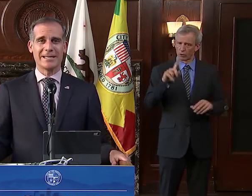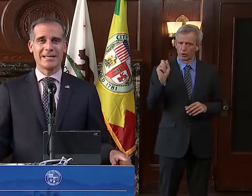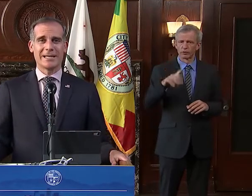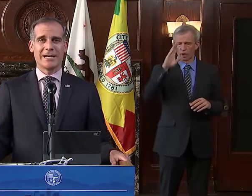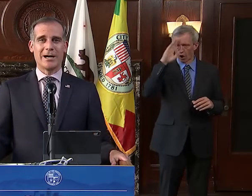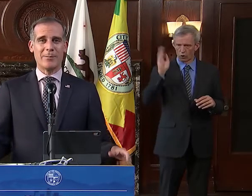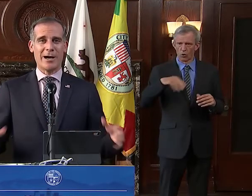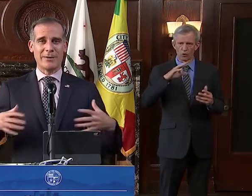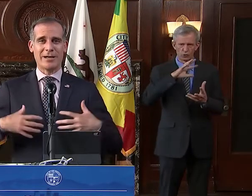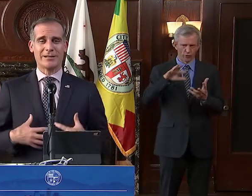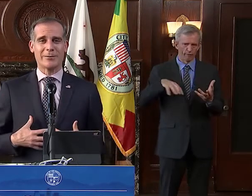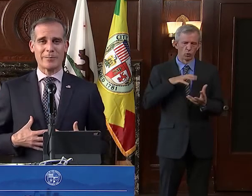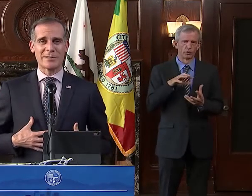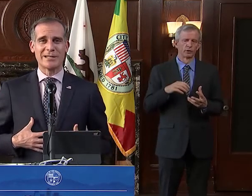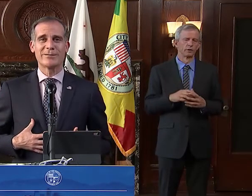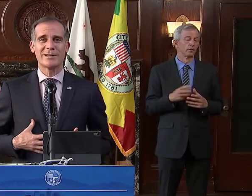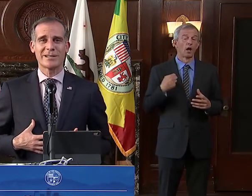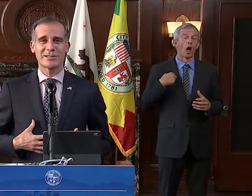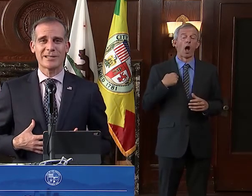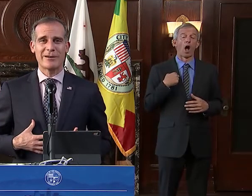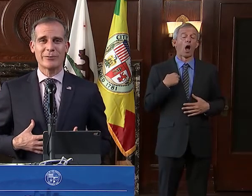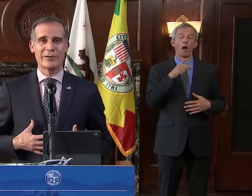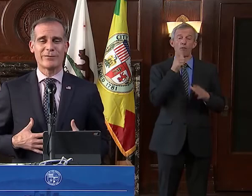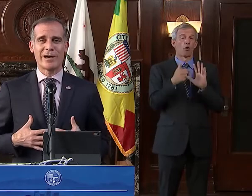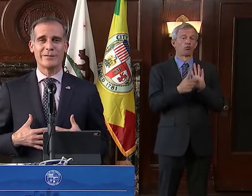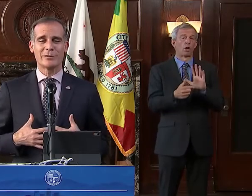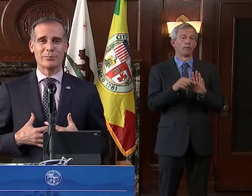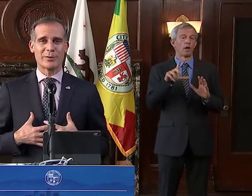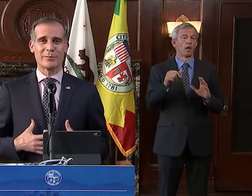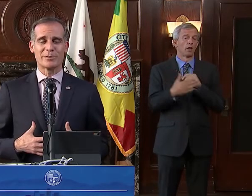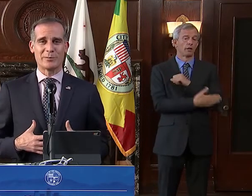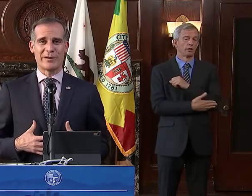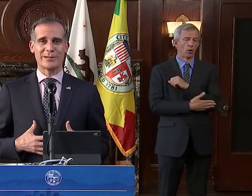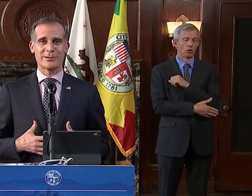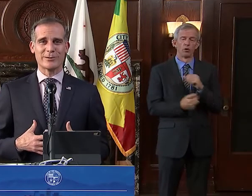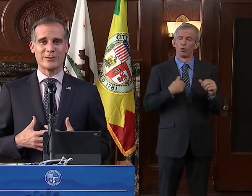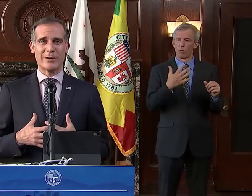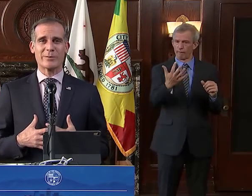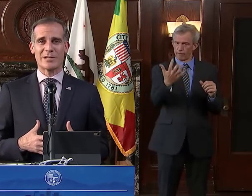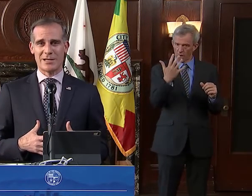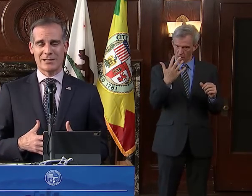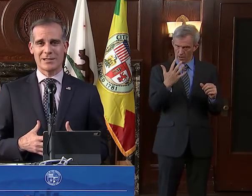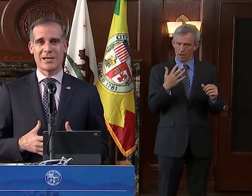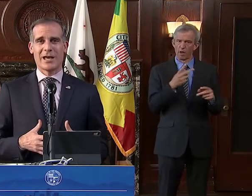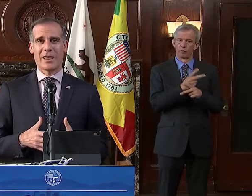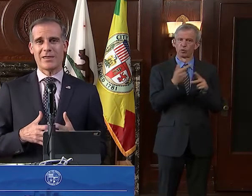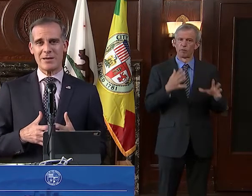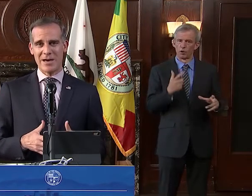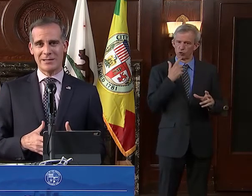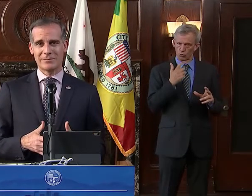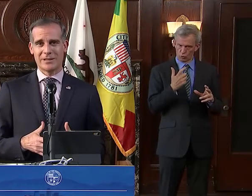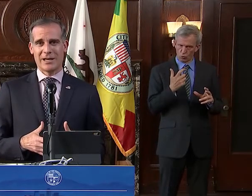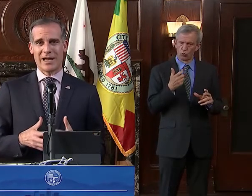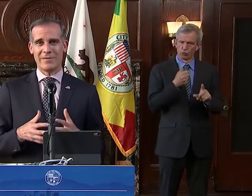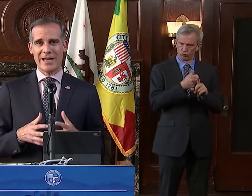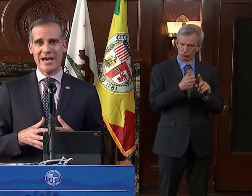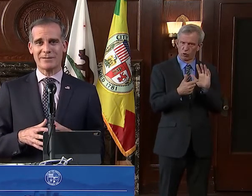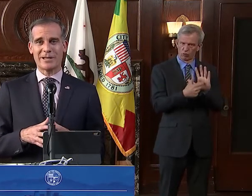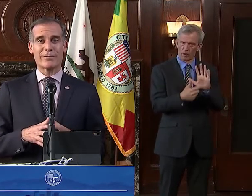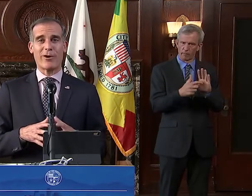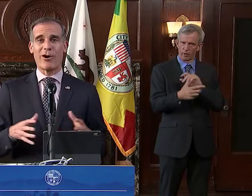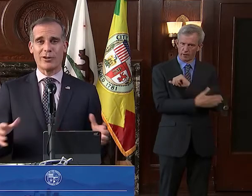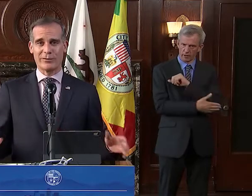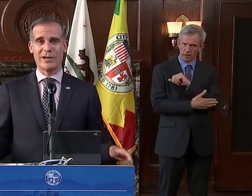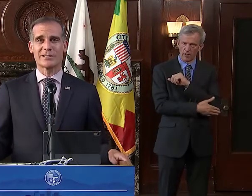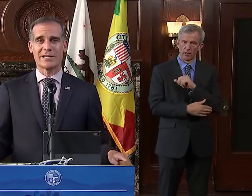get. I'm not a representative of Los Angeles County. We have 5 superb supervisors who represent us. They met, and they have